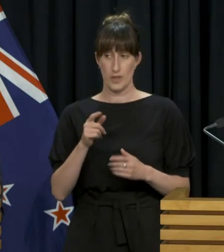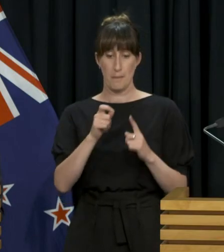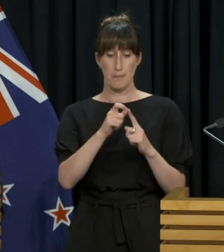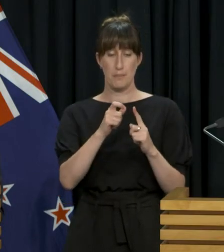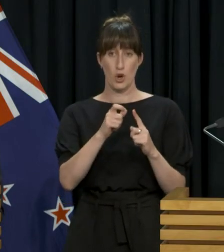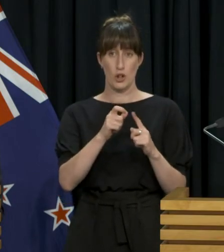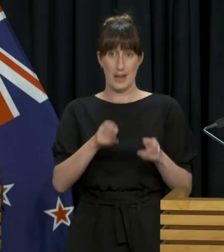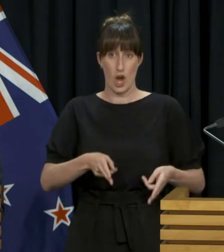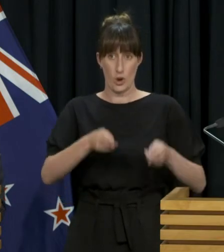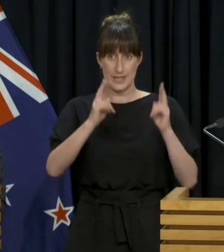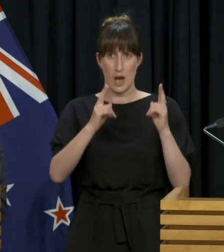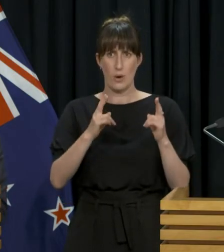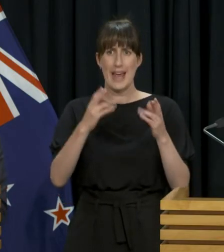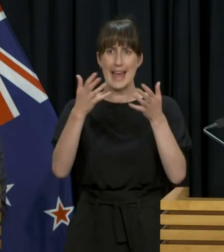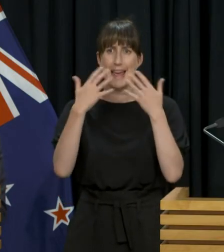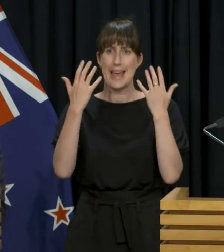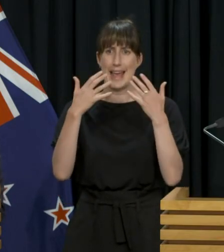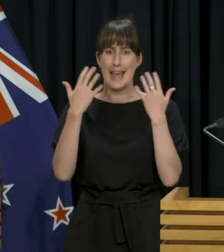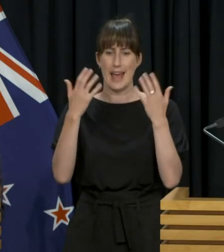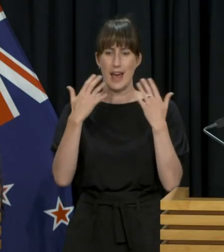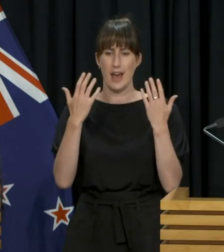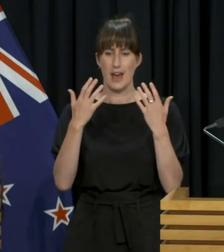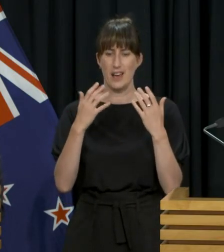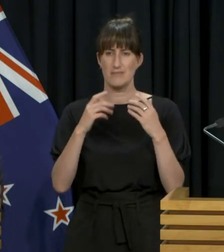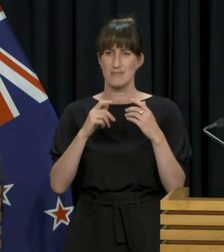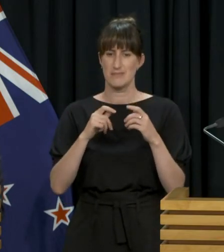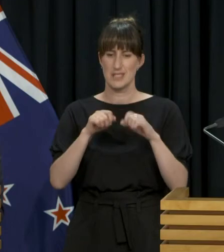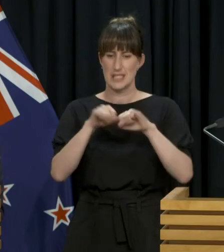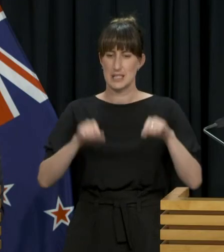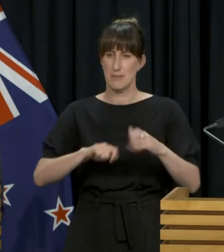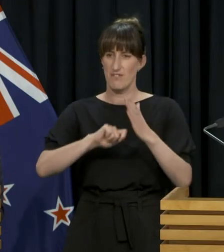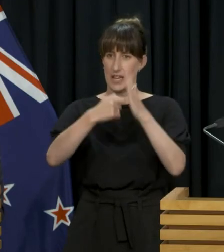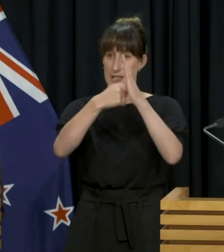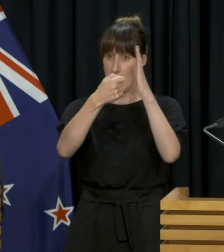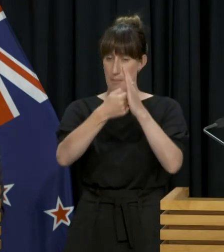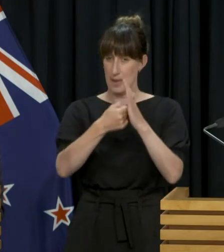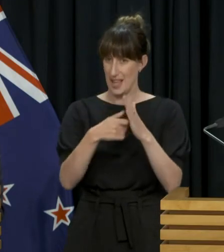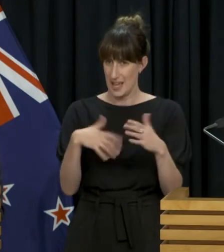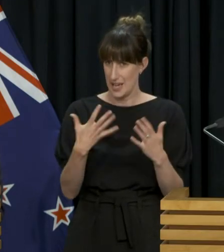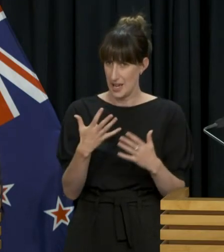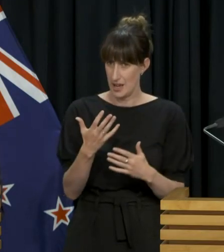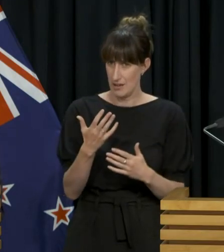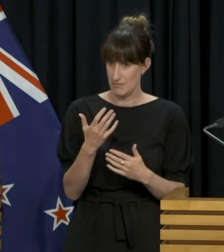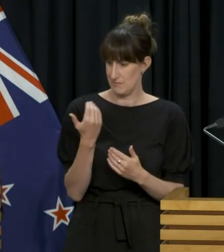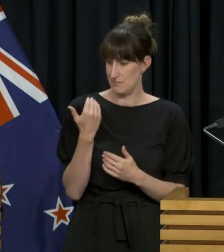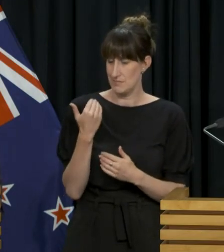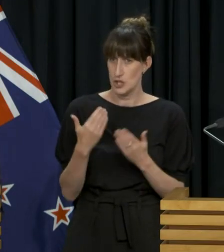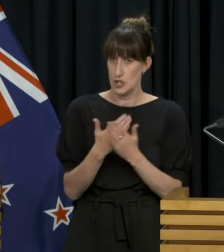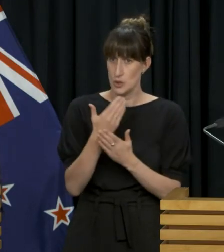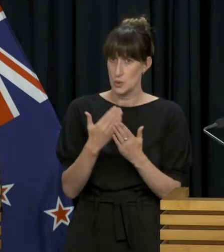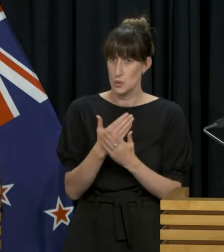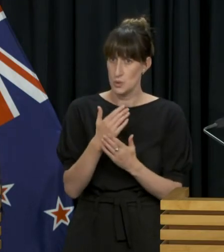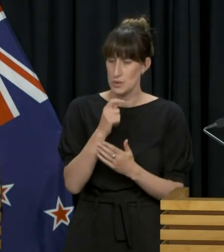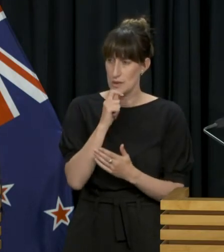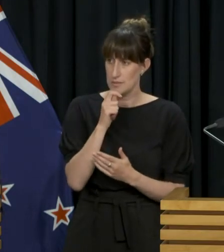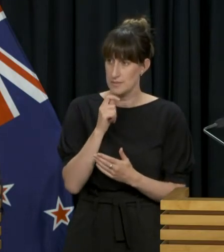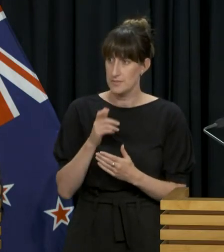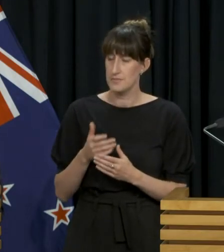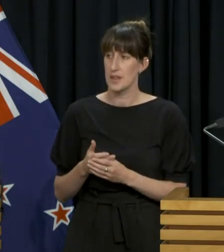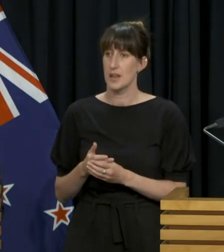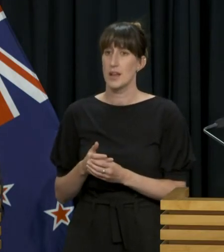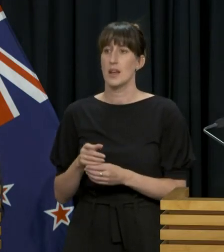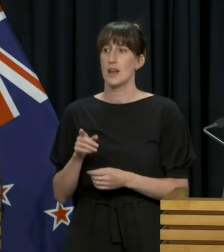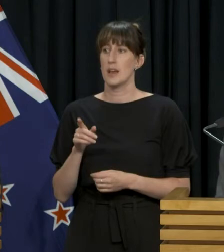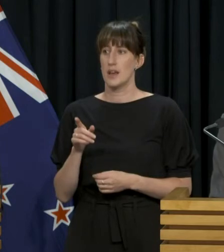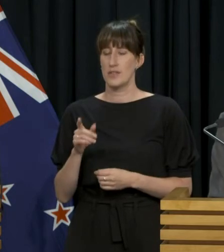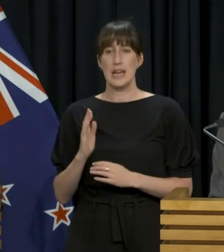the Pullman? So I can tell you that the Pullman has received its first couple of lots of people. They have moved into the Pullman for their 2-week stay